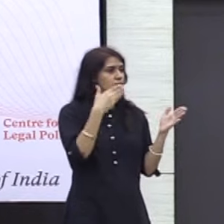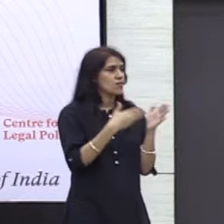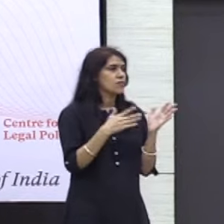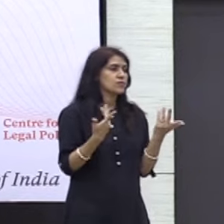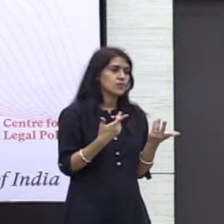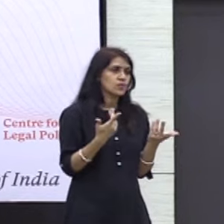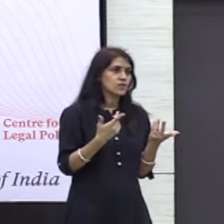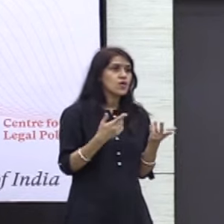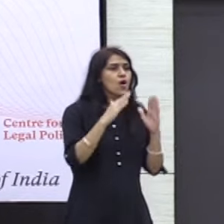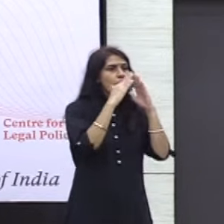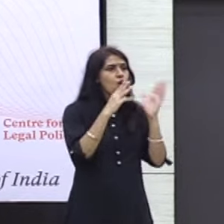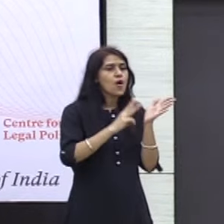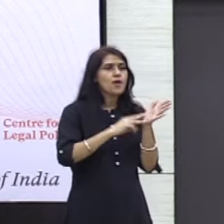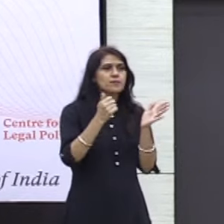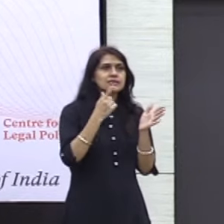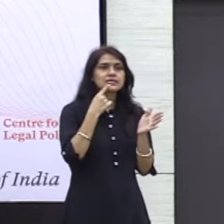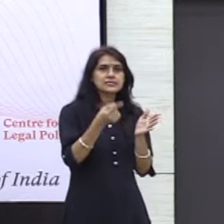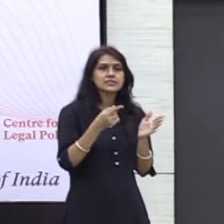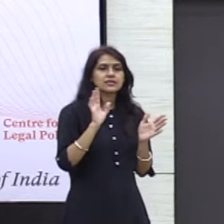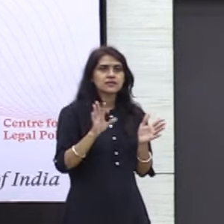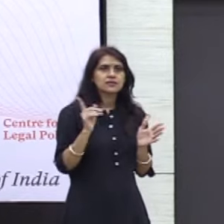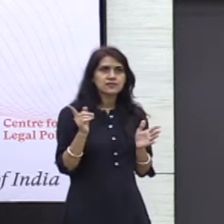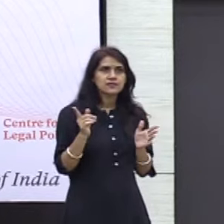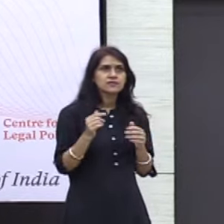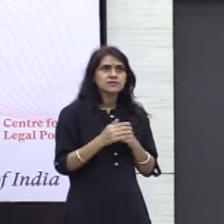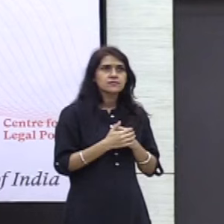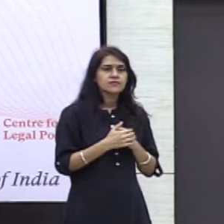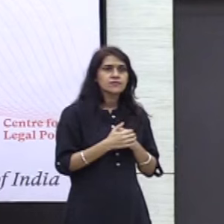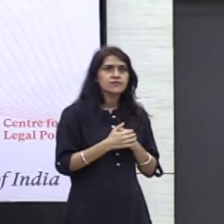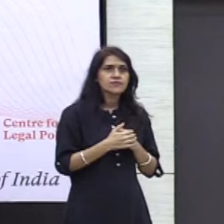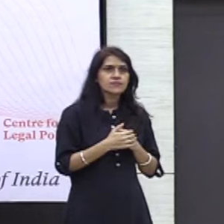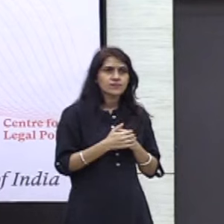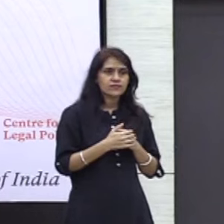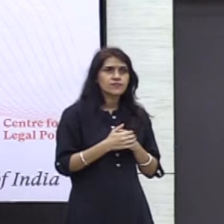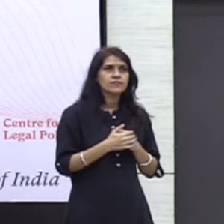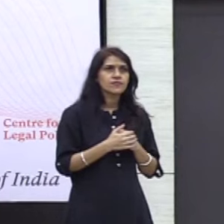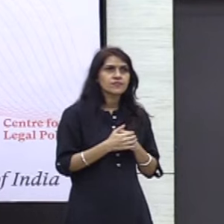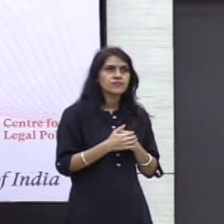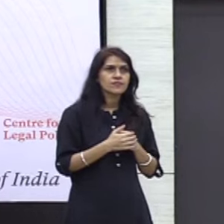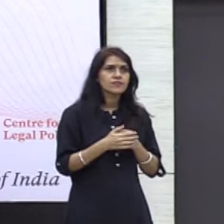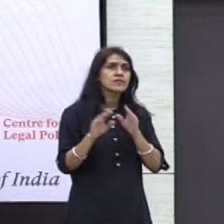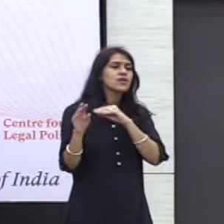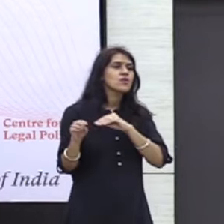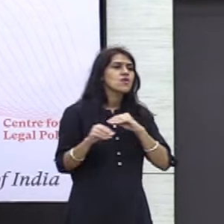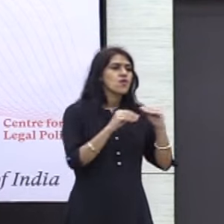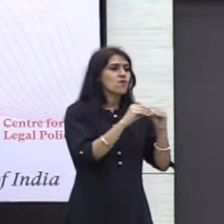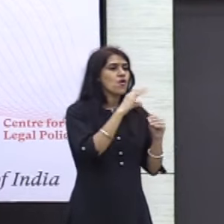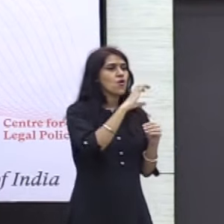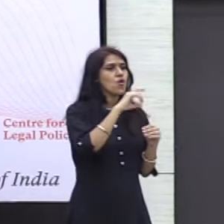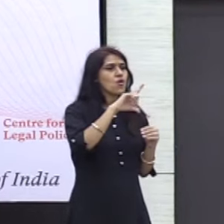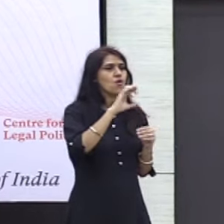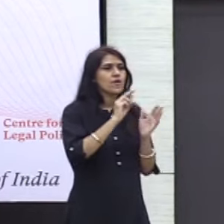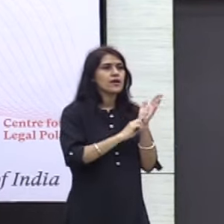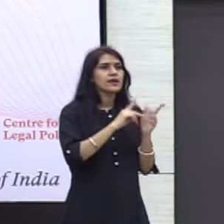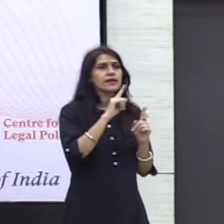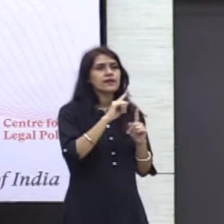the Home Minister has been saying that this is a departure from the laws of the colonial era, and I